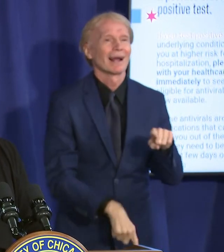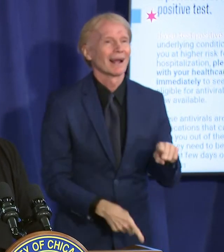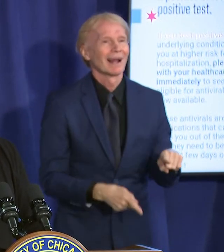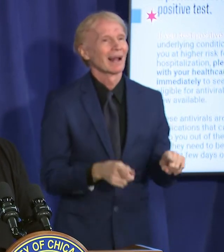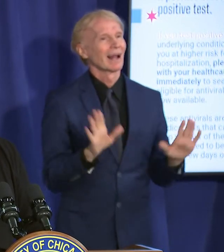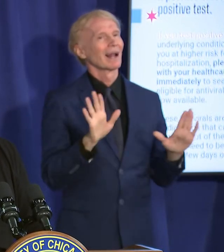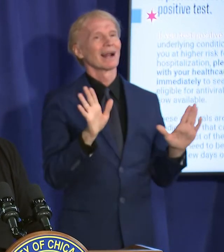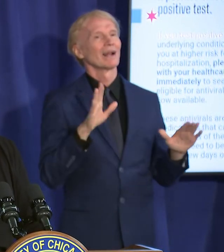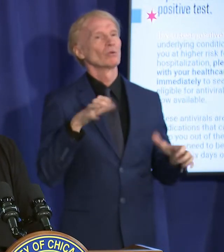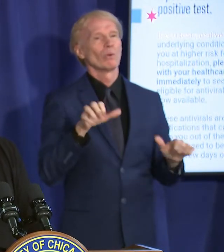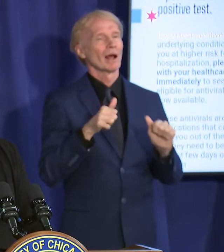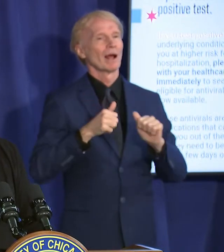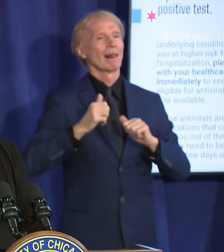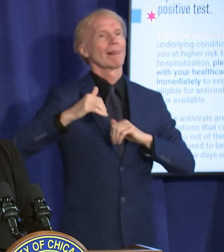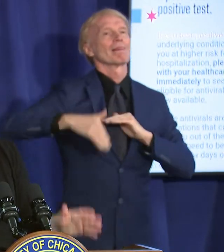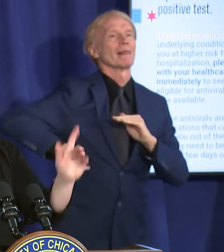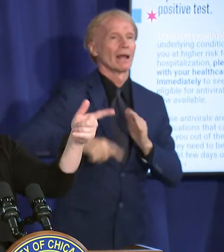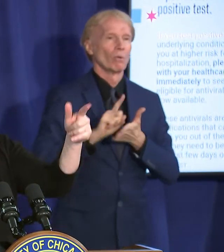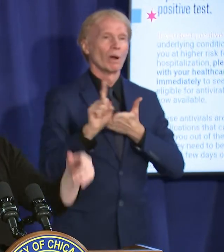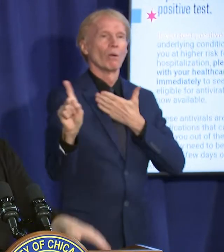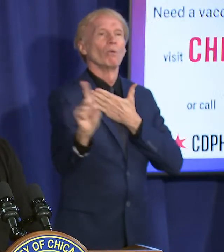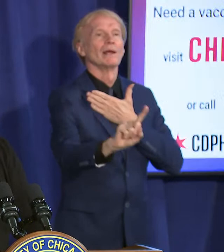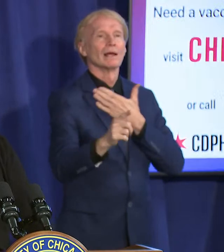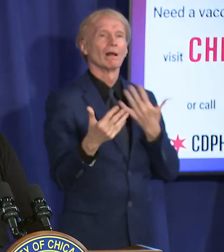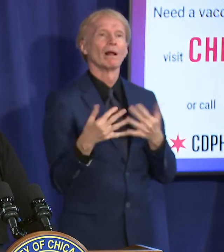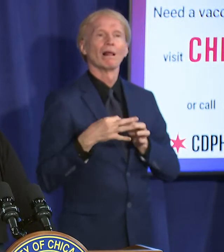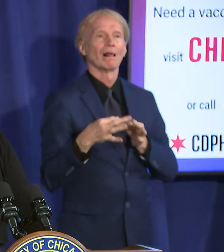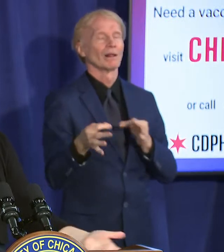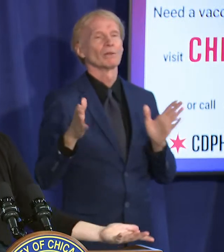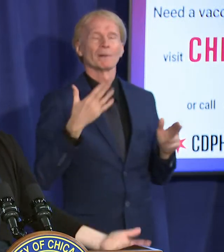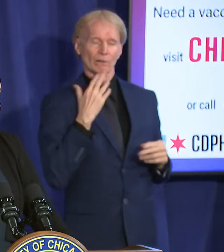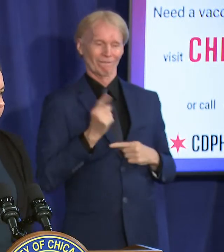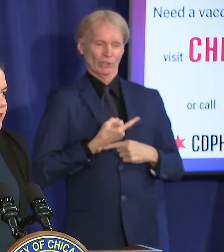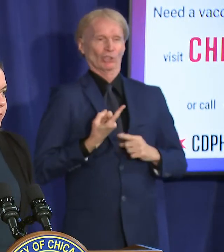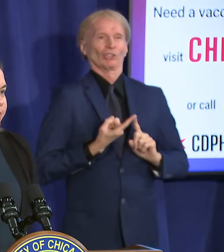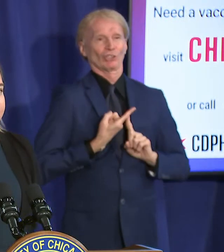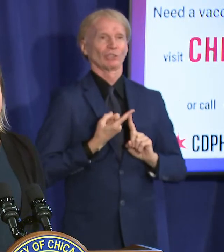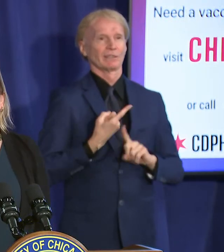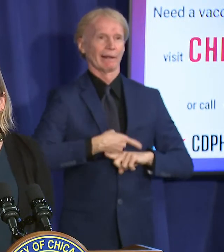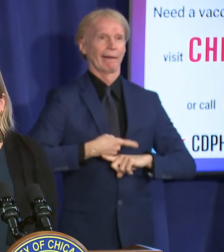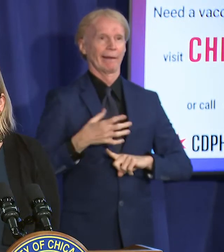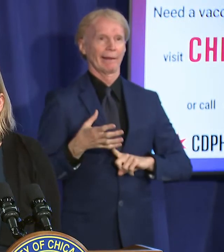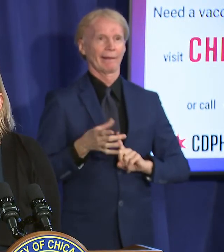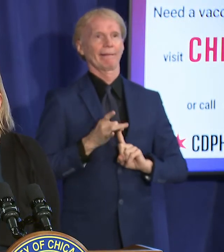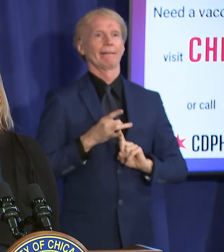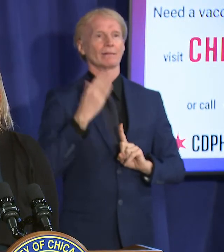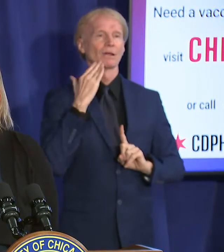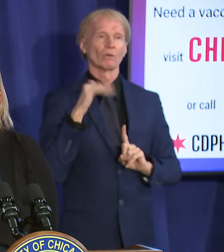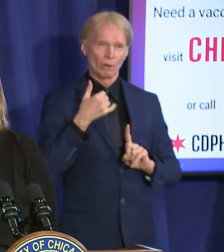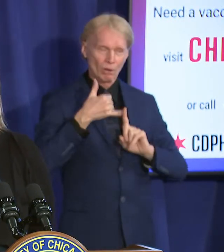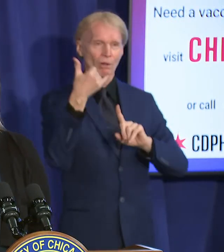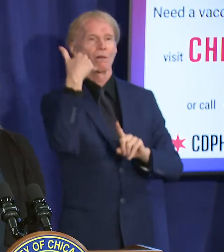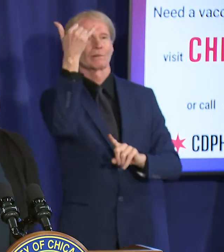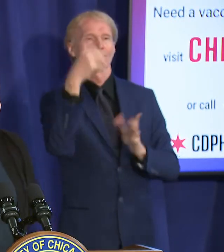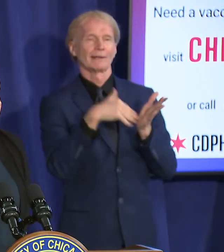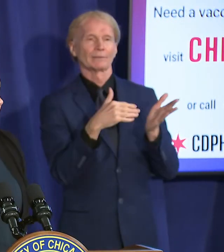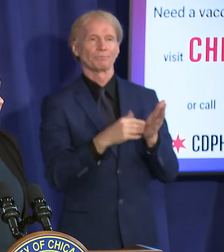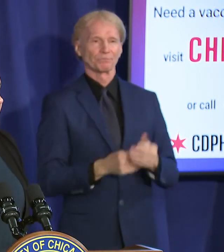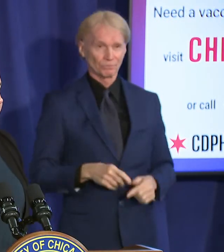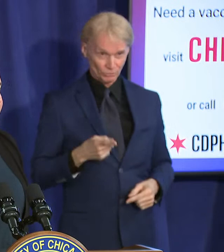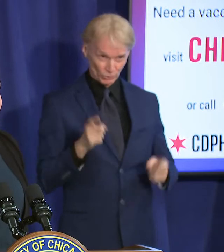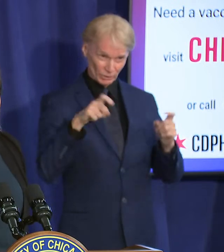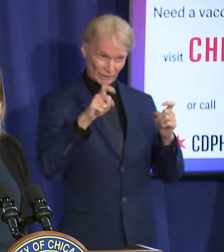preventive medications a week later. So finally, as always, if you need a vaccine or a booster, if you've got a question